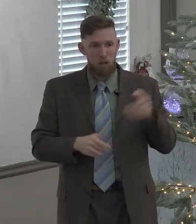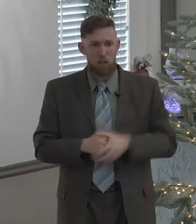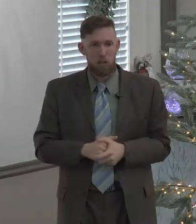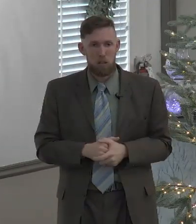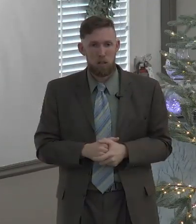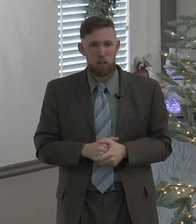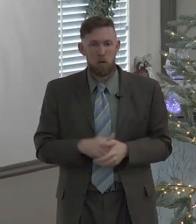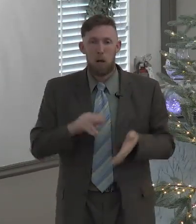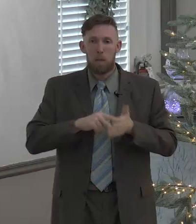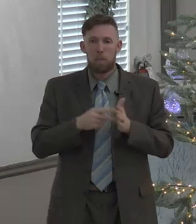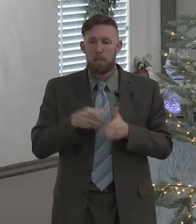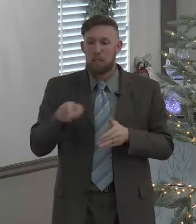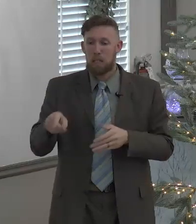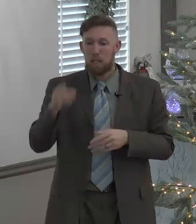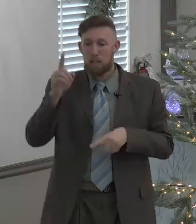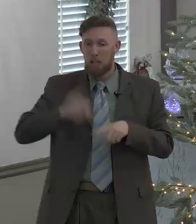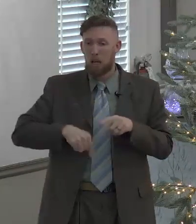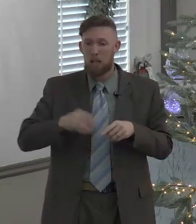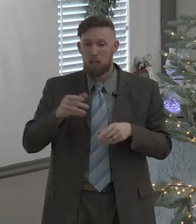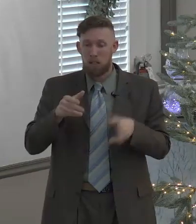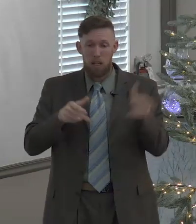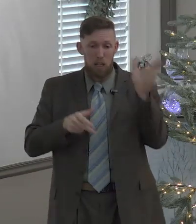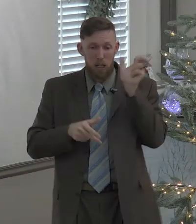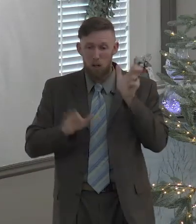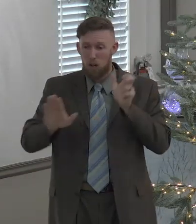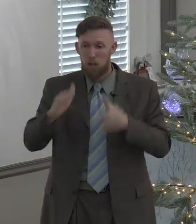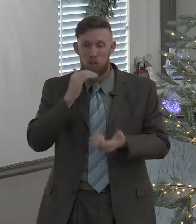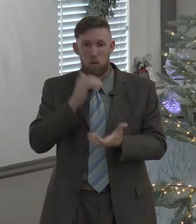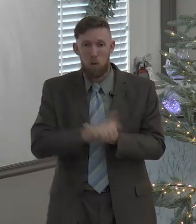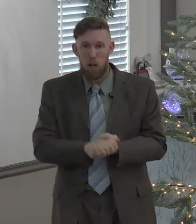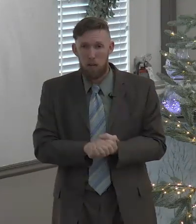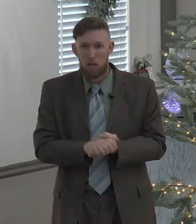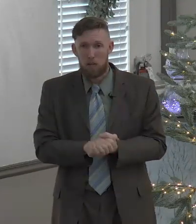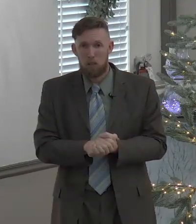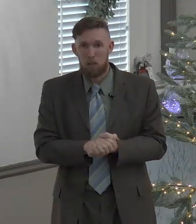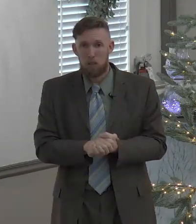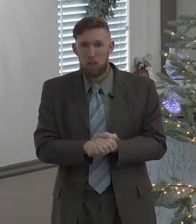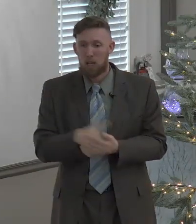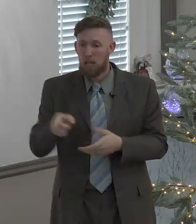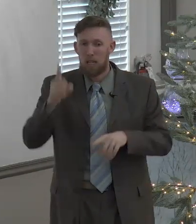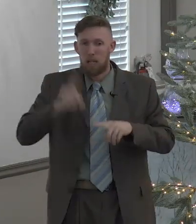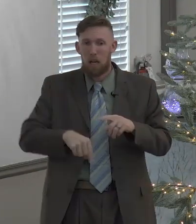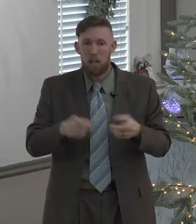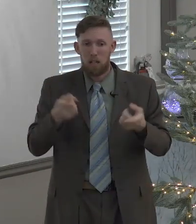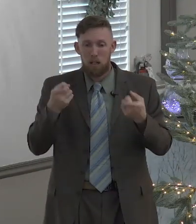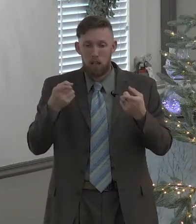He said, no sense calling me anymore, I can't hear you. Which means he can't hear his wife.